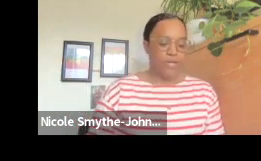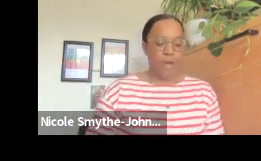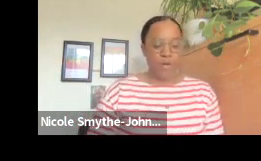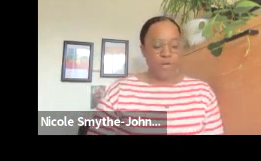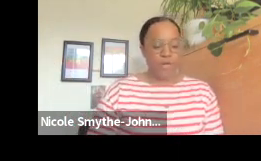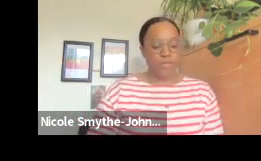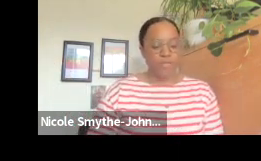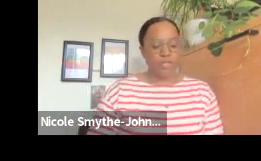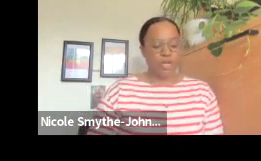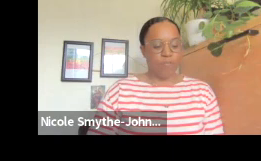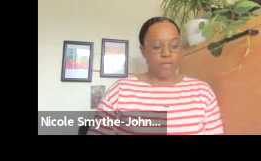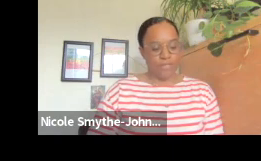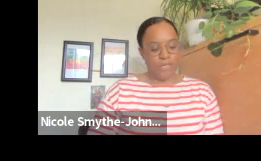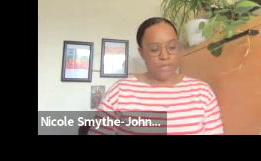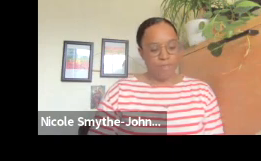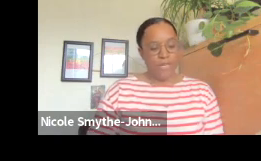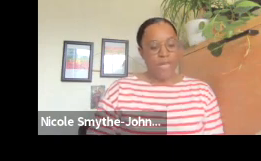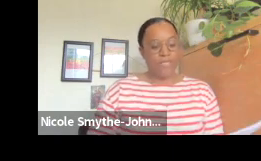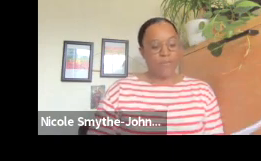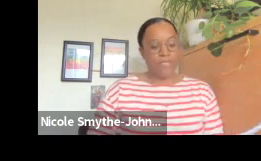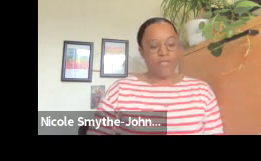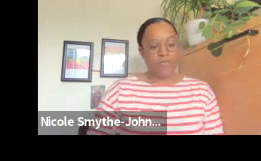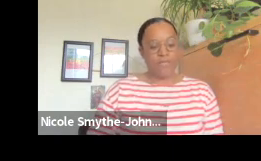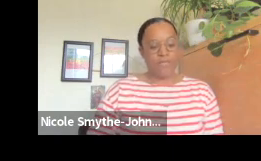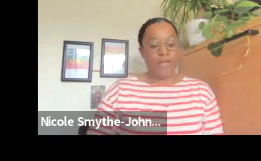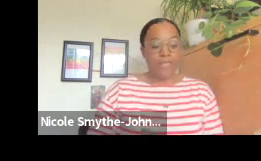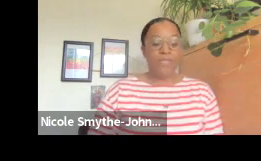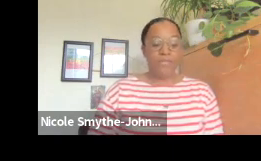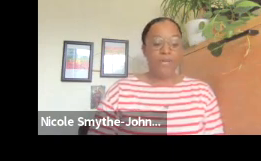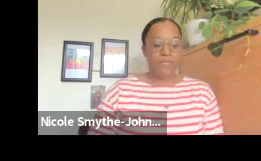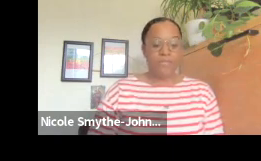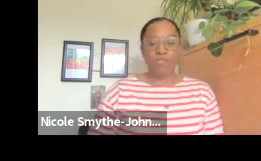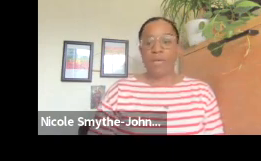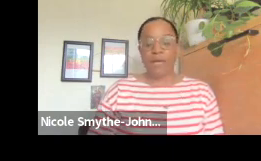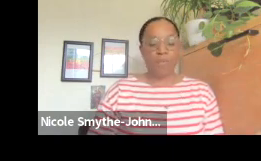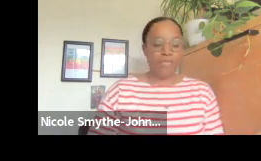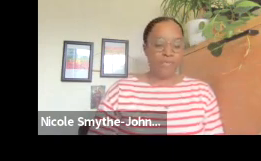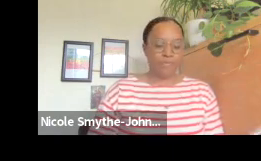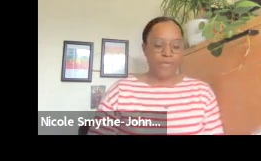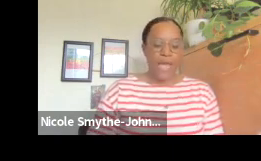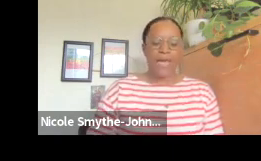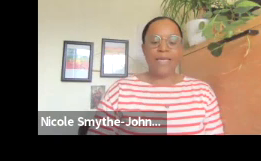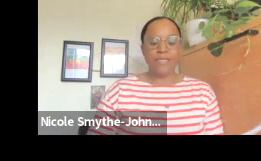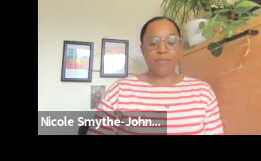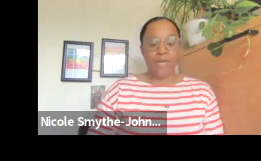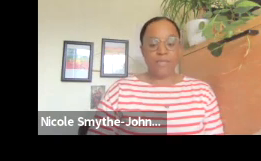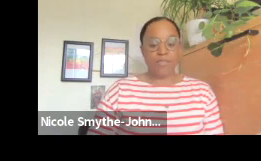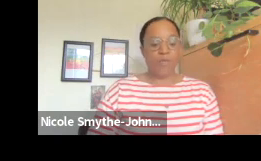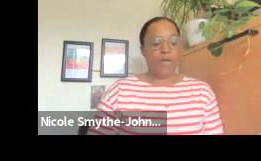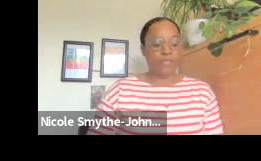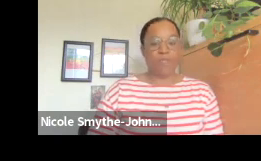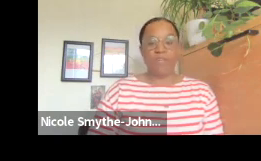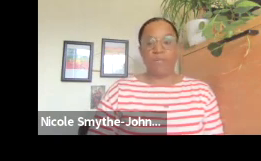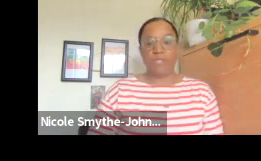And when American artist John Martin Head exhibited his paintings of Jamaica in Boston, a heated debate on